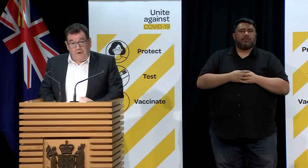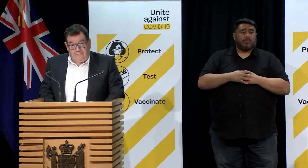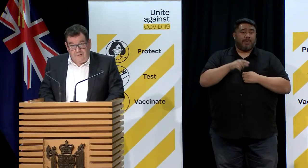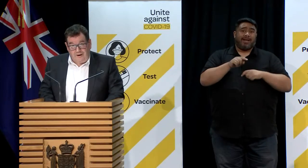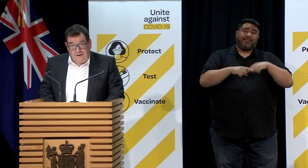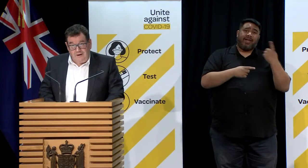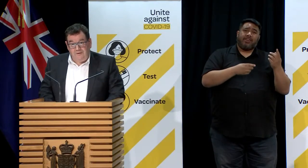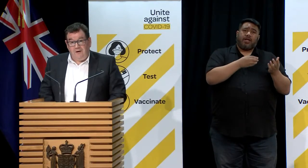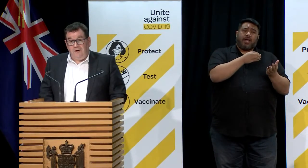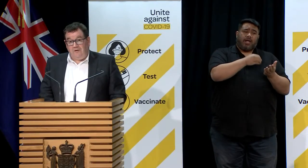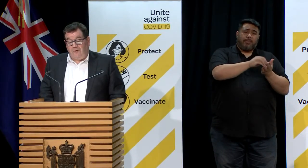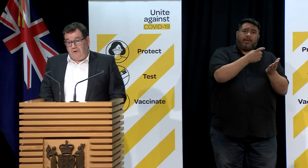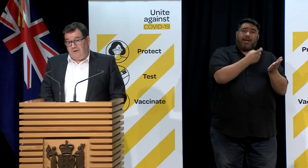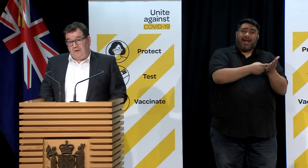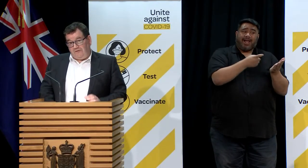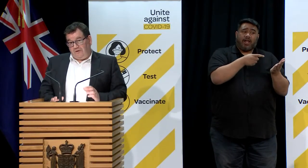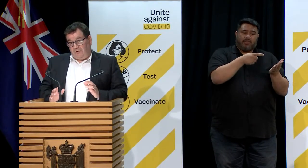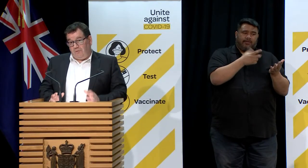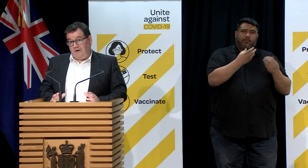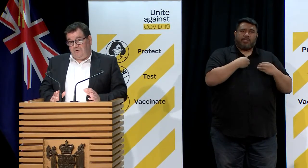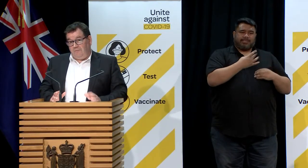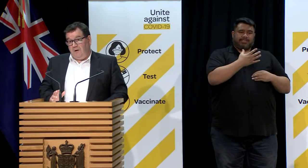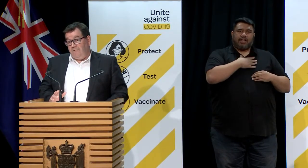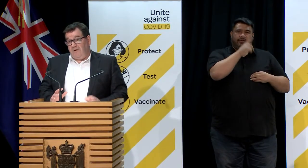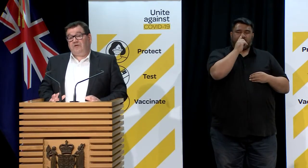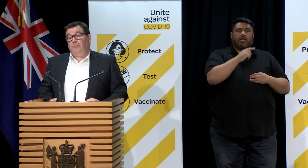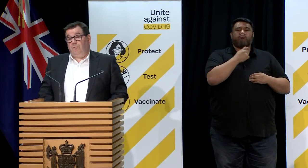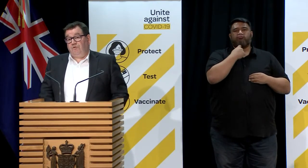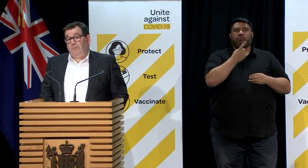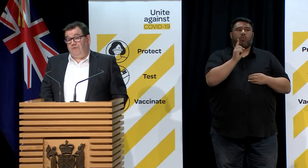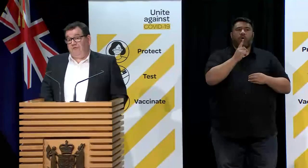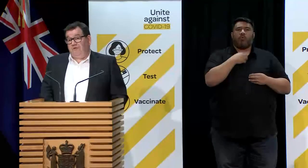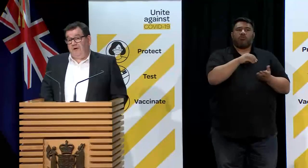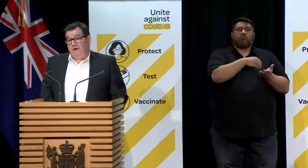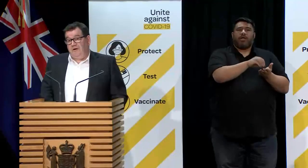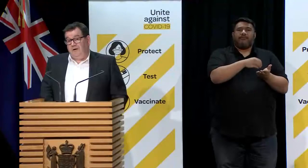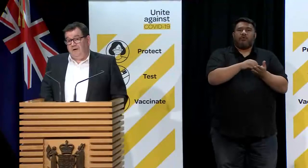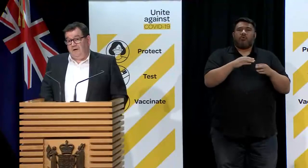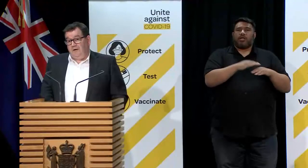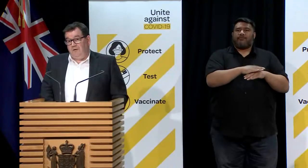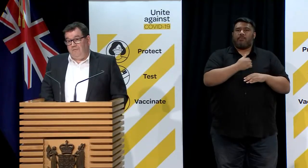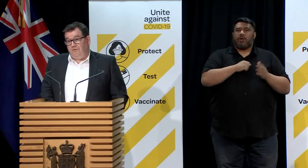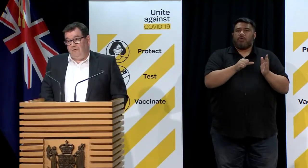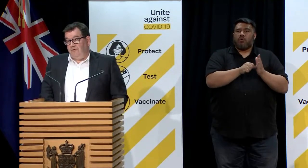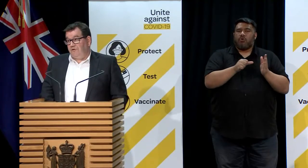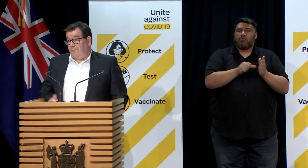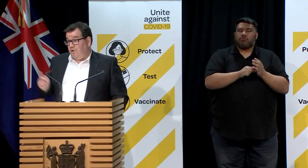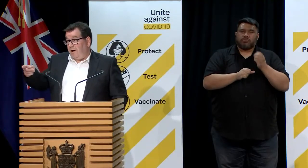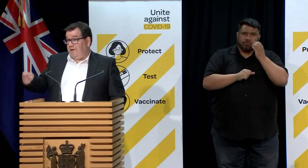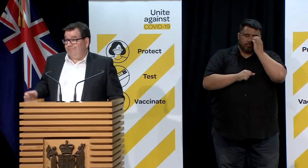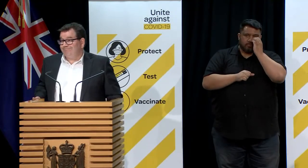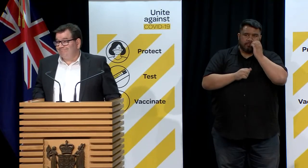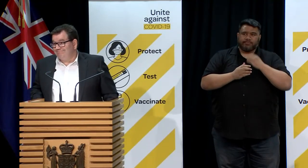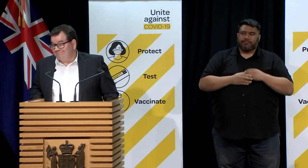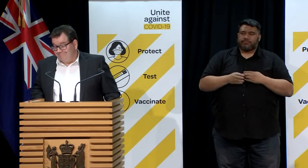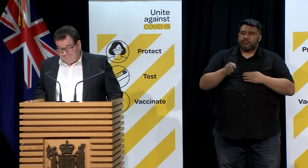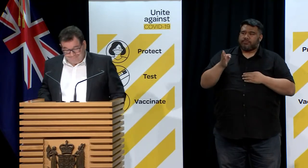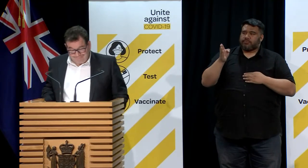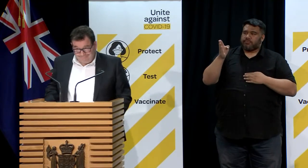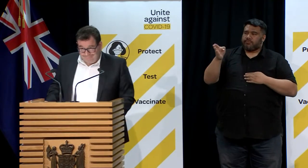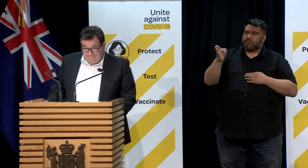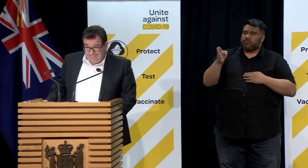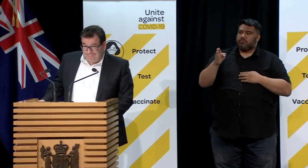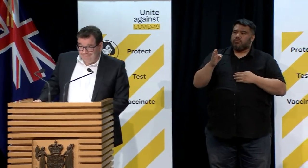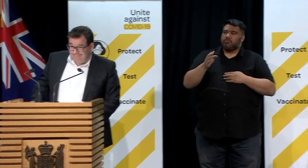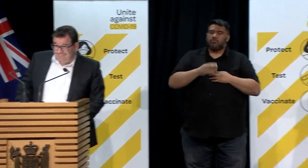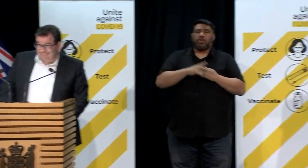on whatever they need, and so we think that's the correct and flexible response that's needed in Alert Level 2 this time. Craig. Dr. Bloomfield, can you